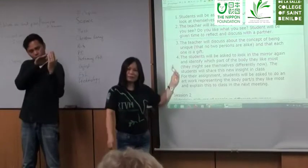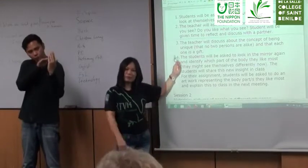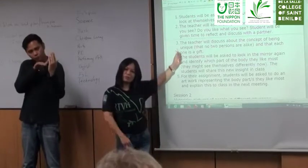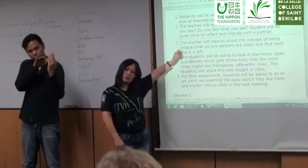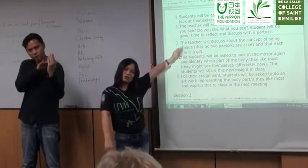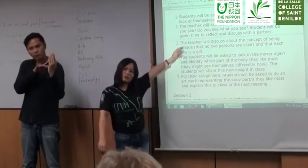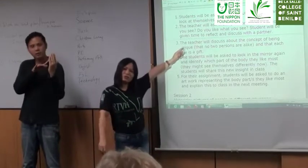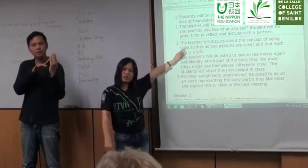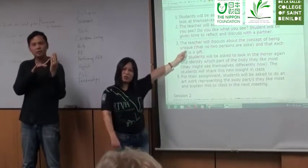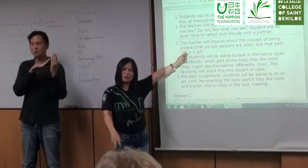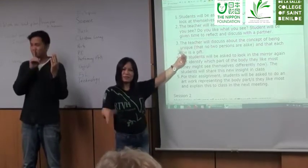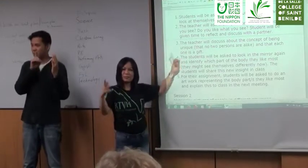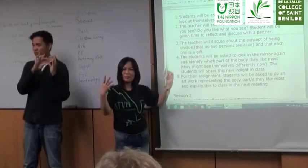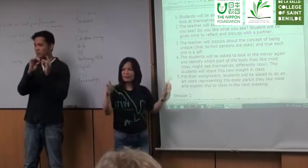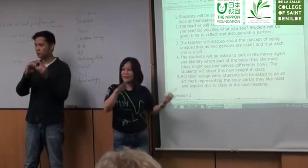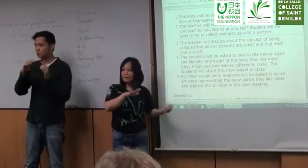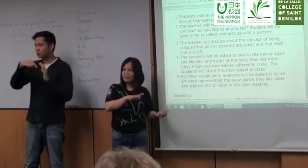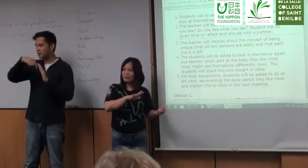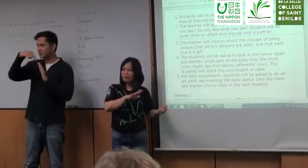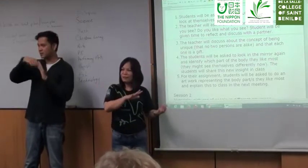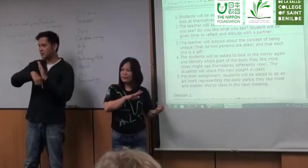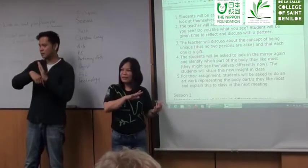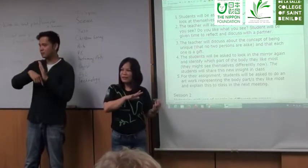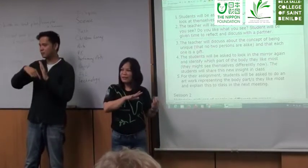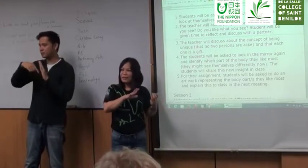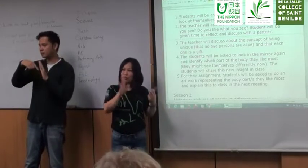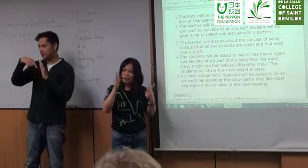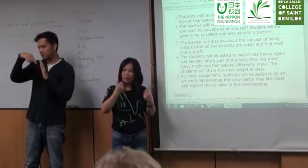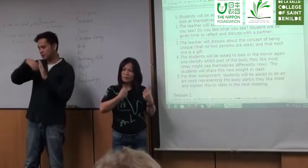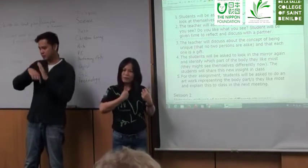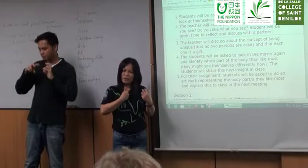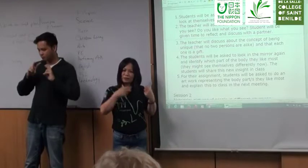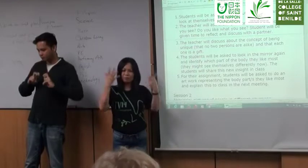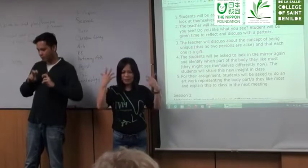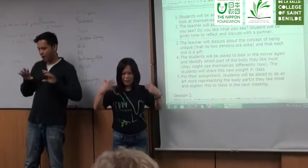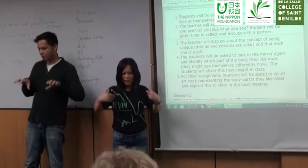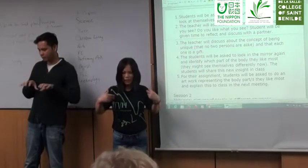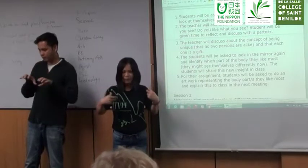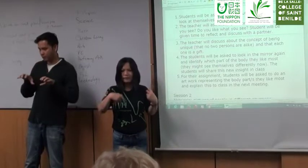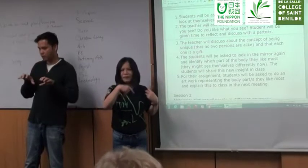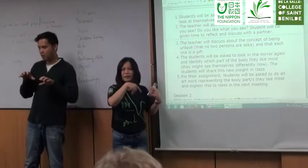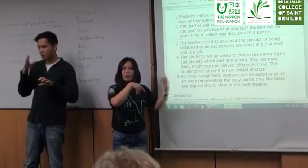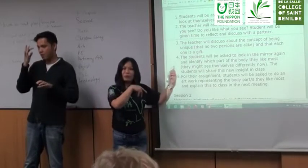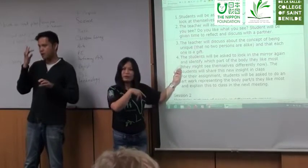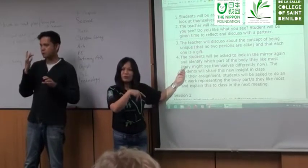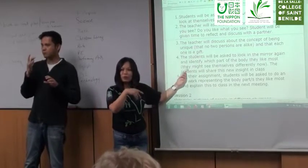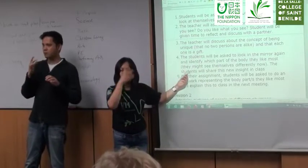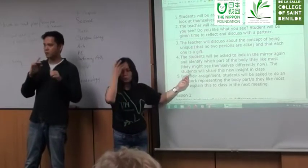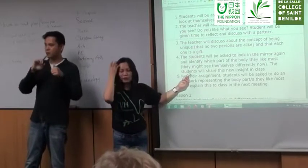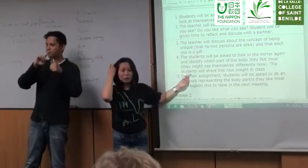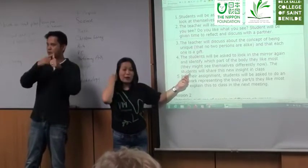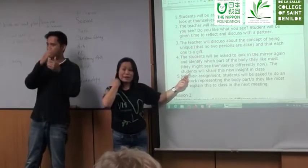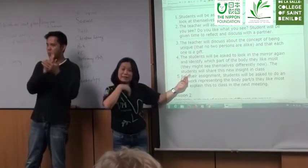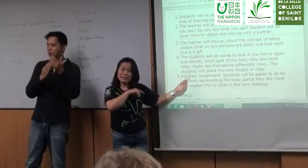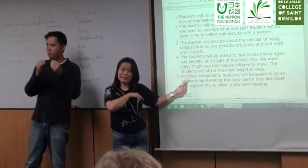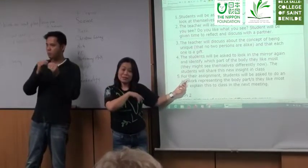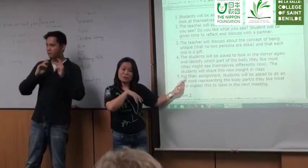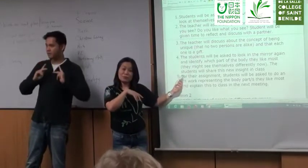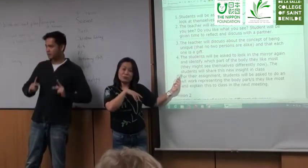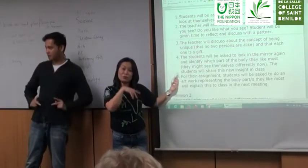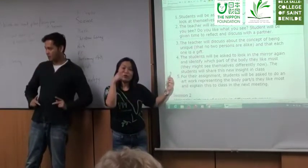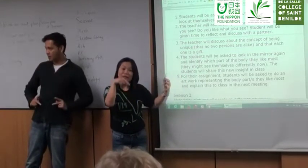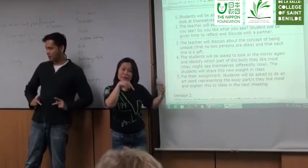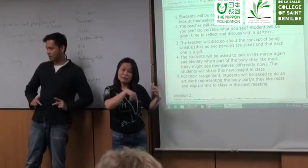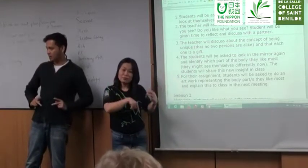deepening activity because the first one is parang very looking at themselves, physical. But then when we go to the quality,